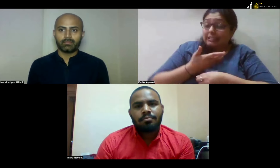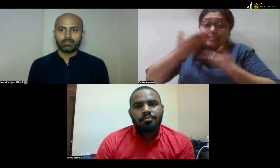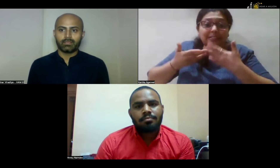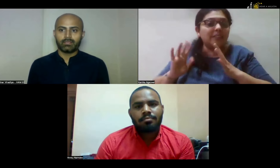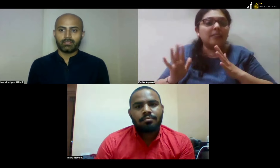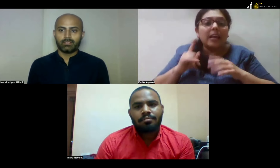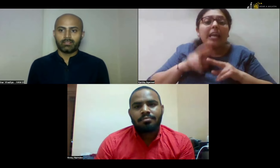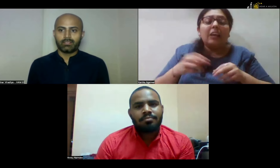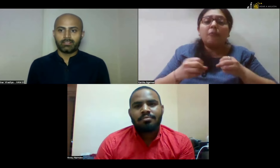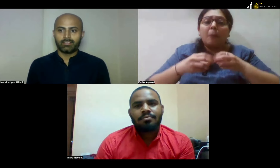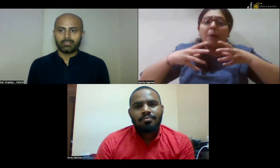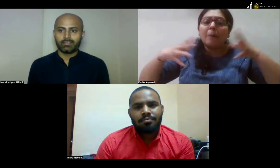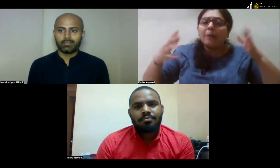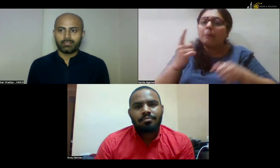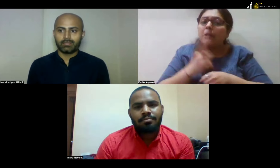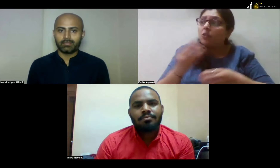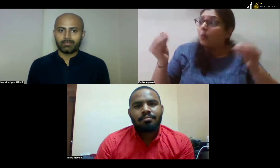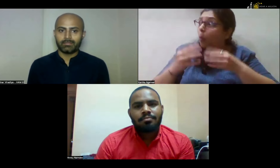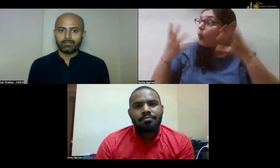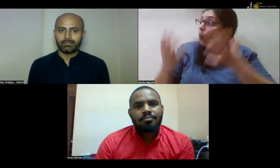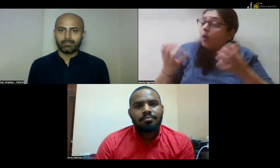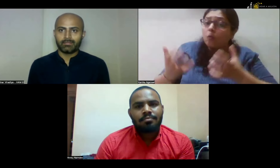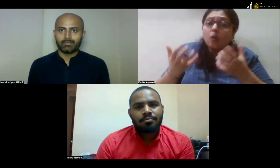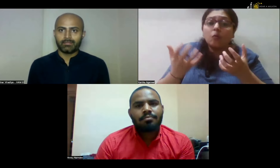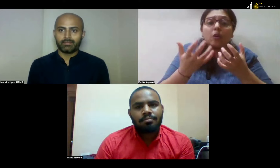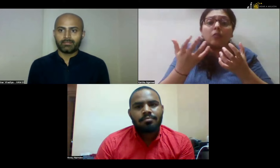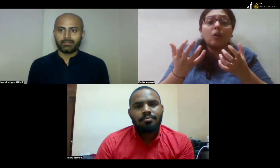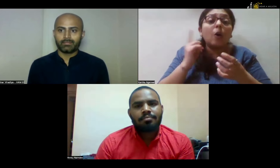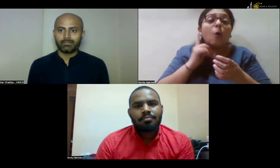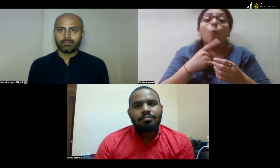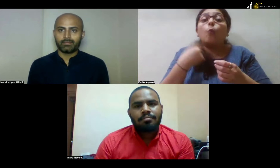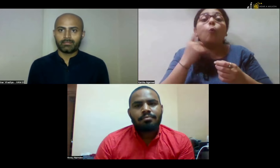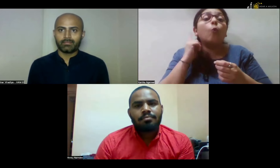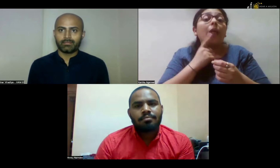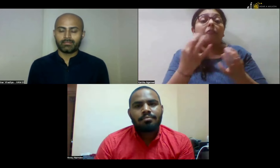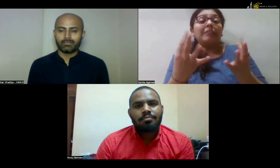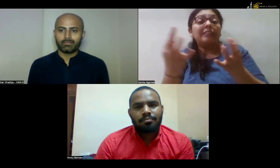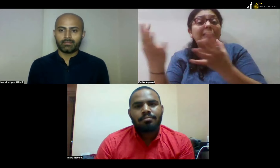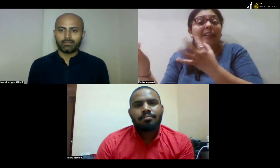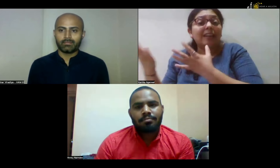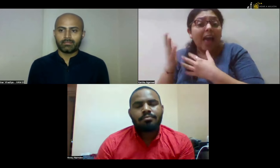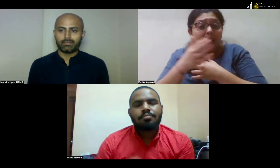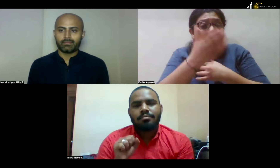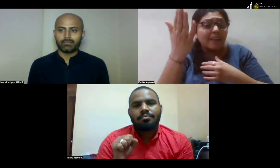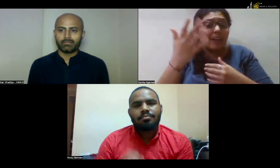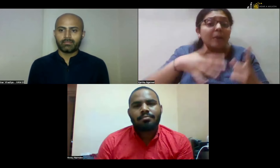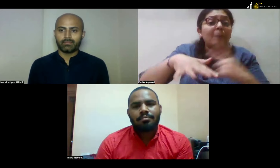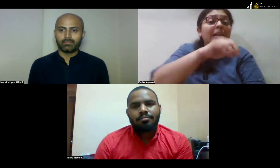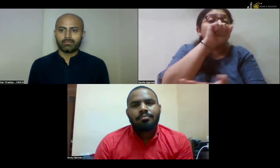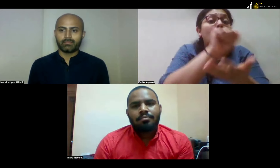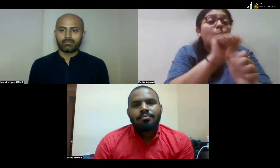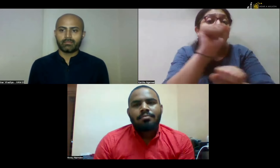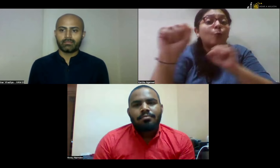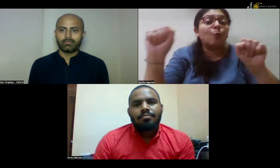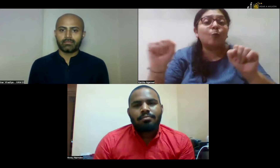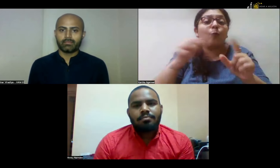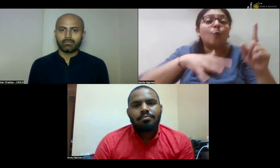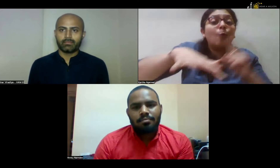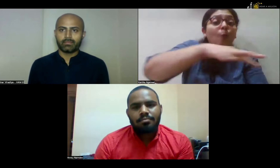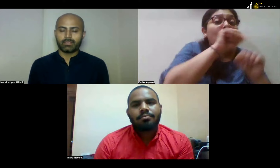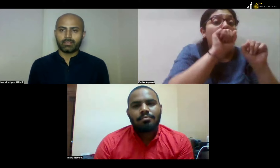be spreading it across. I couldn't, go ahead with at all the places. We have to see if we have the other